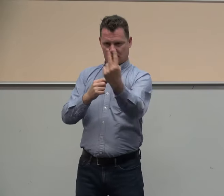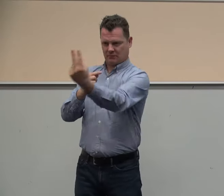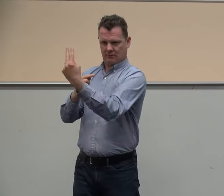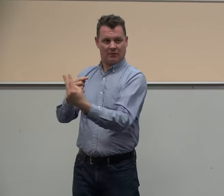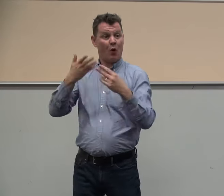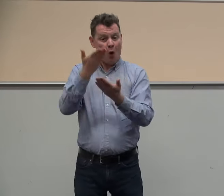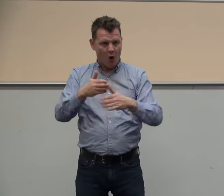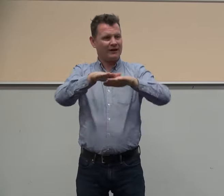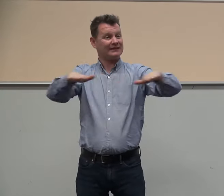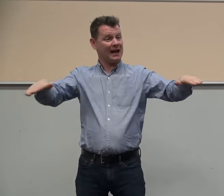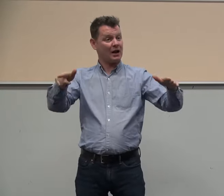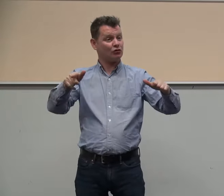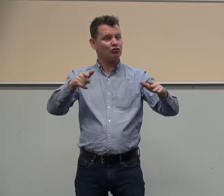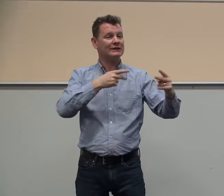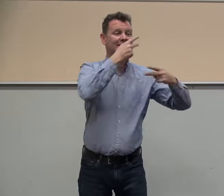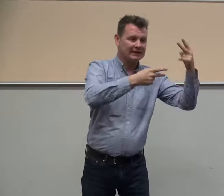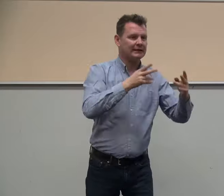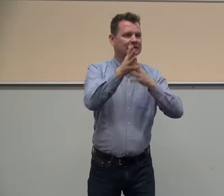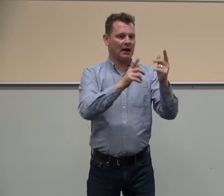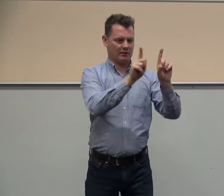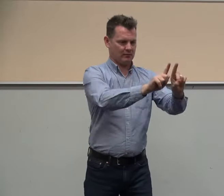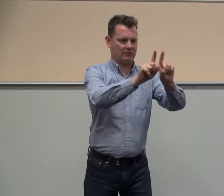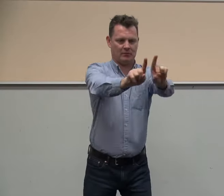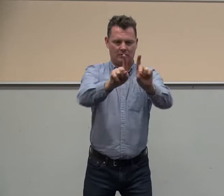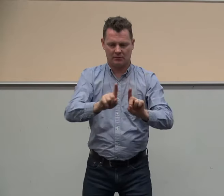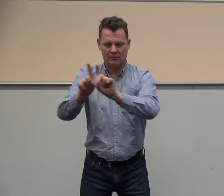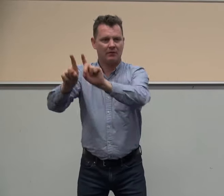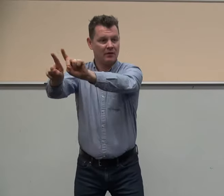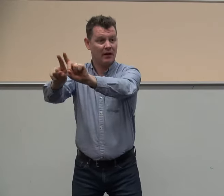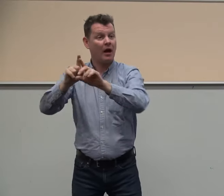and the chorus, instead of choreography, used sign language to